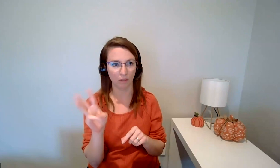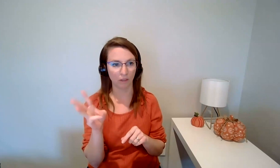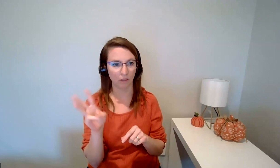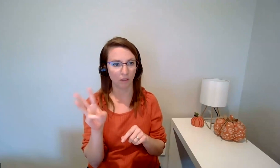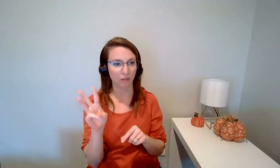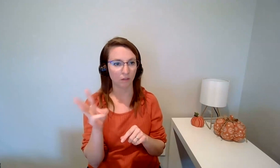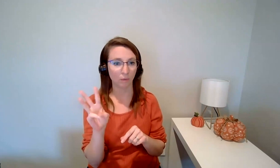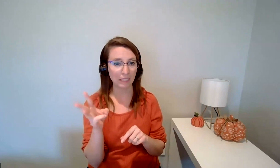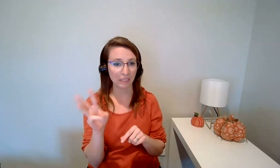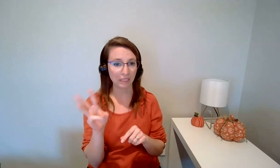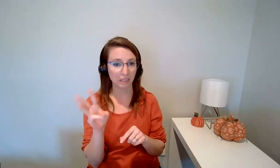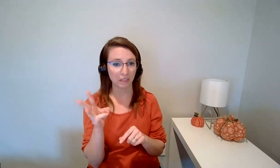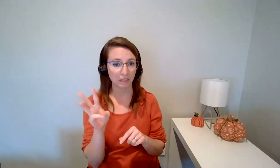to twist.